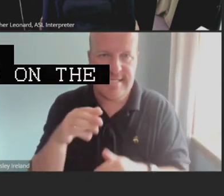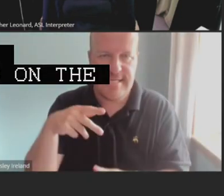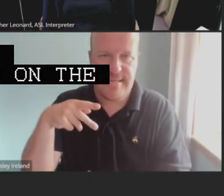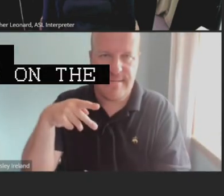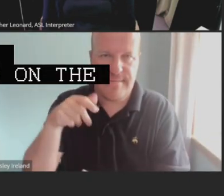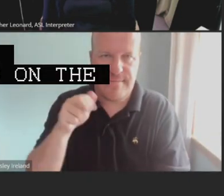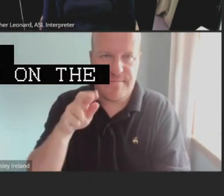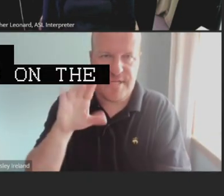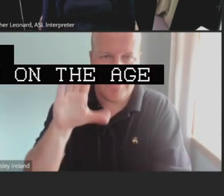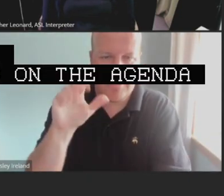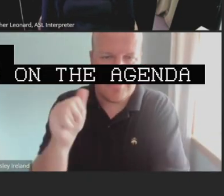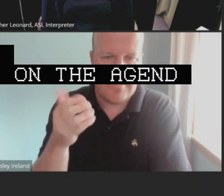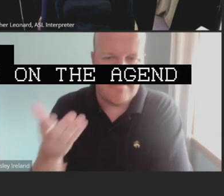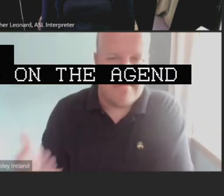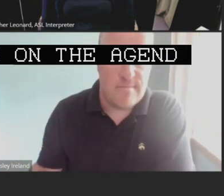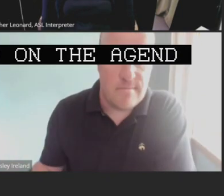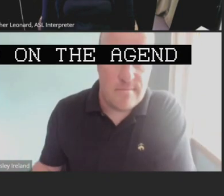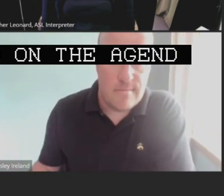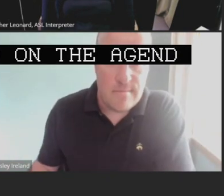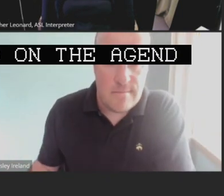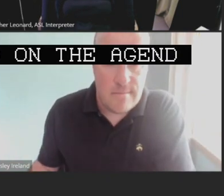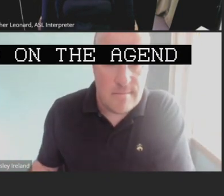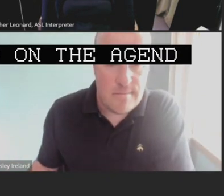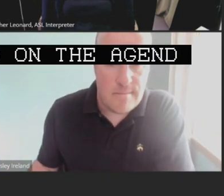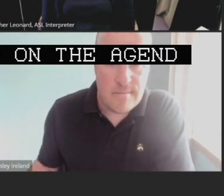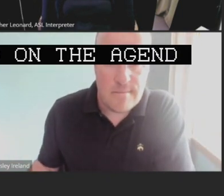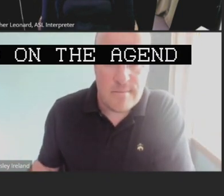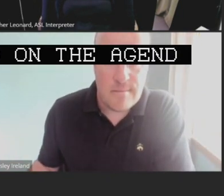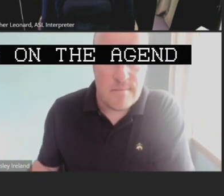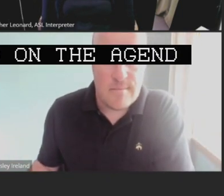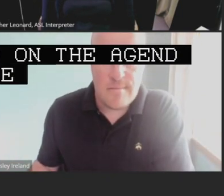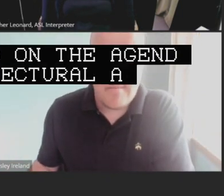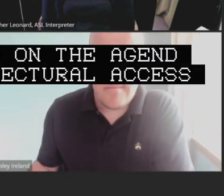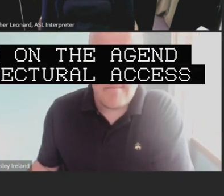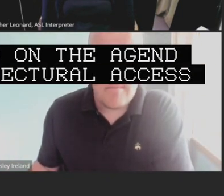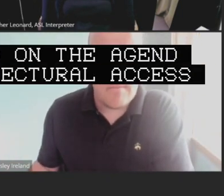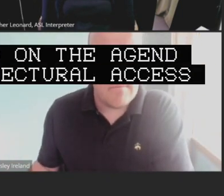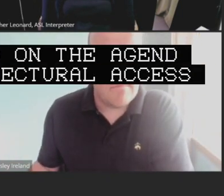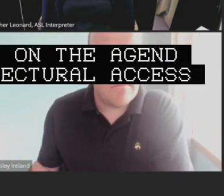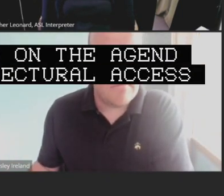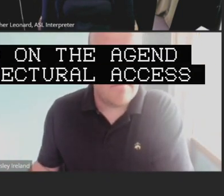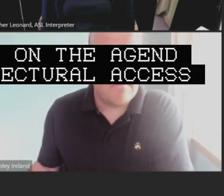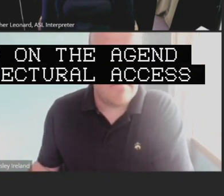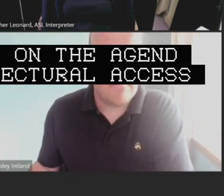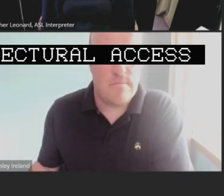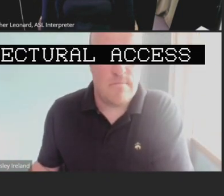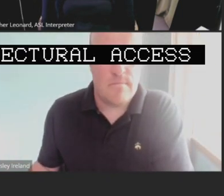the architectural access pool update is going to be given by Patricia.